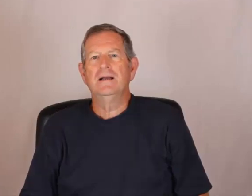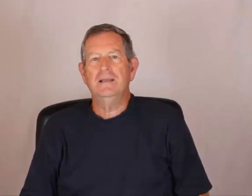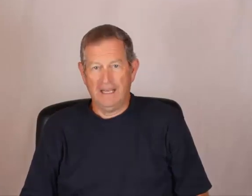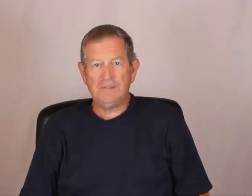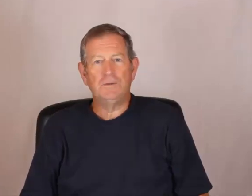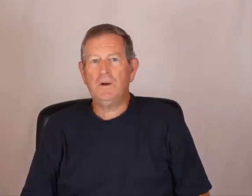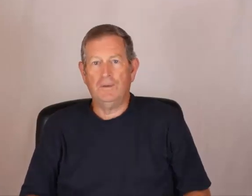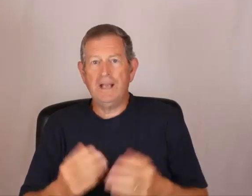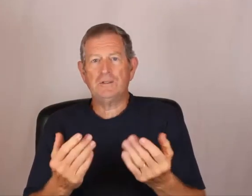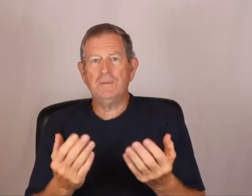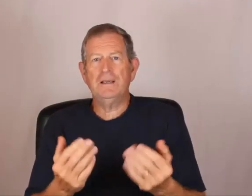Yes or no? Answer me.